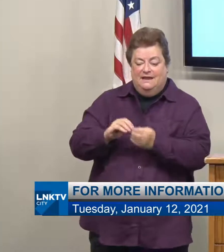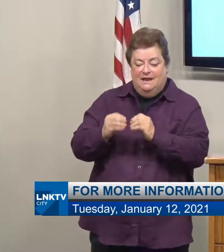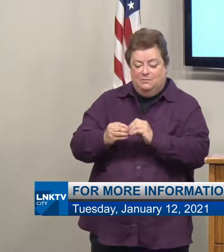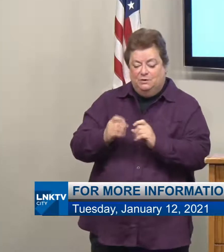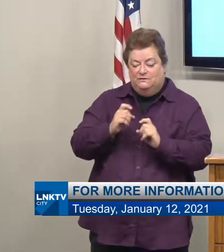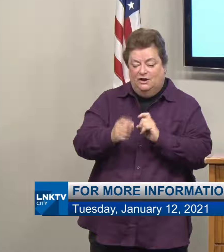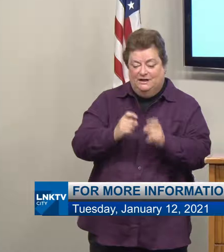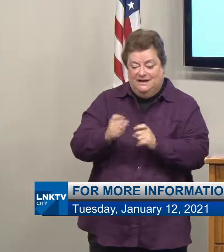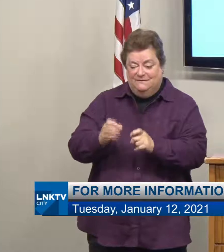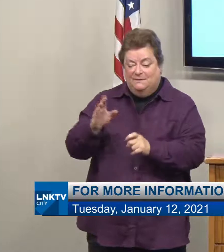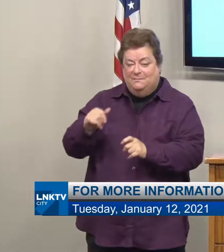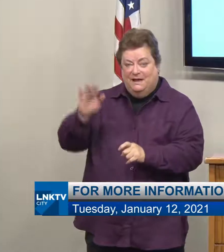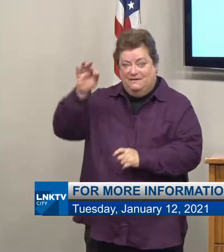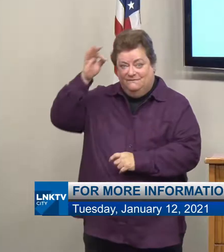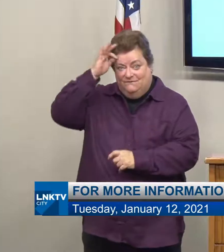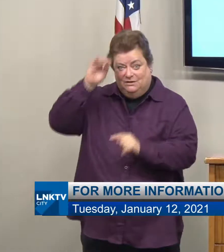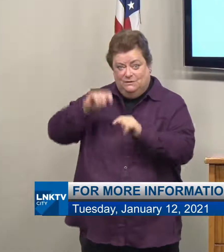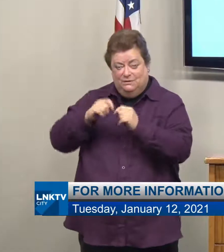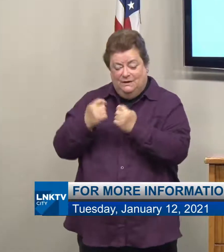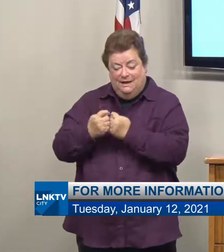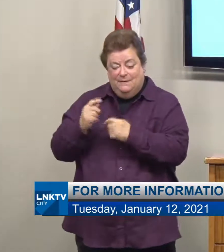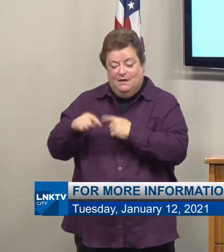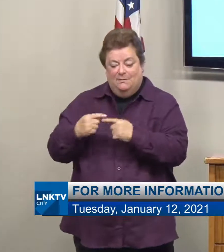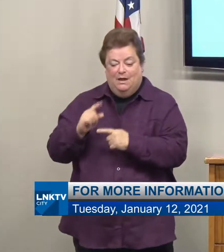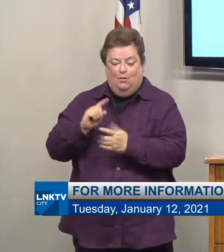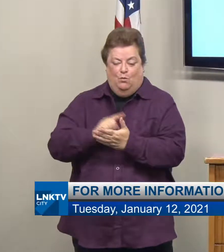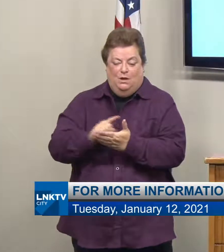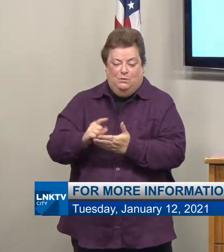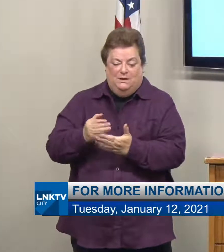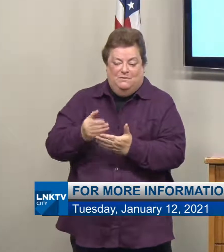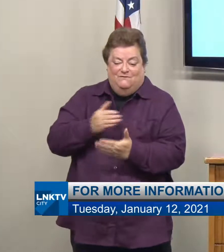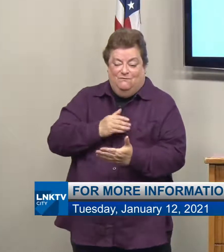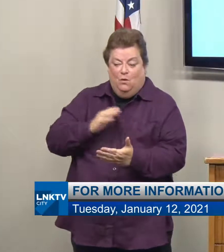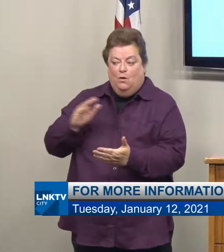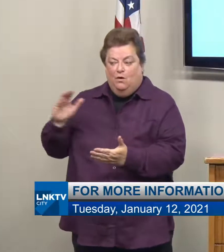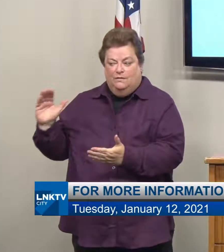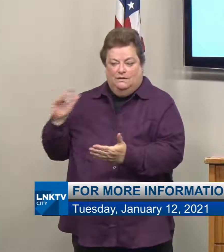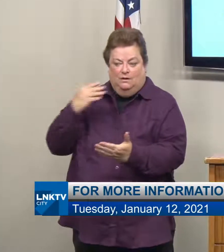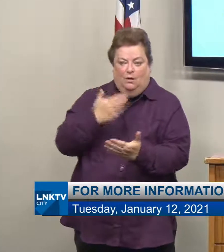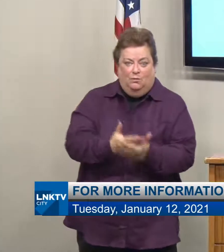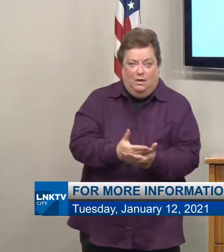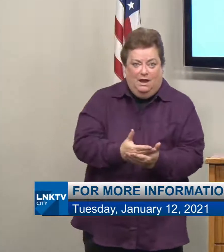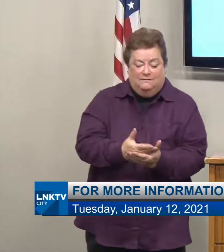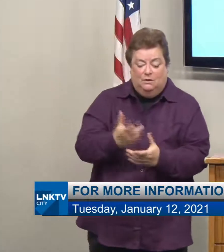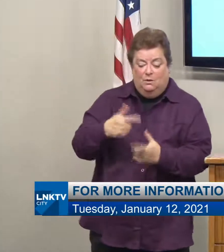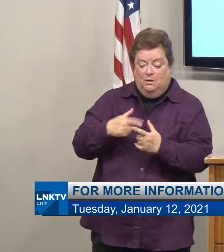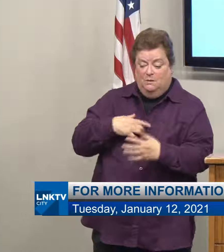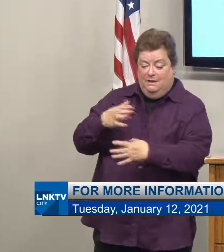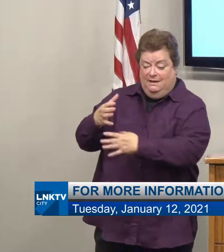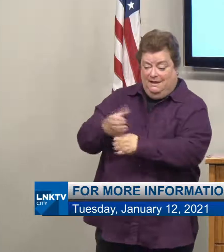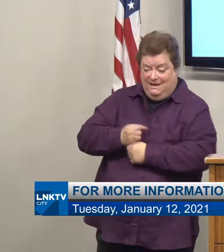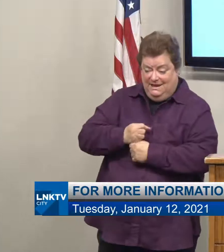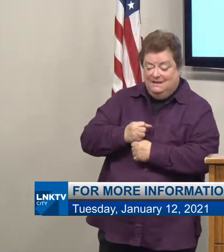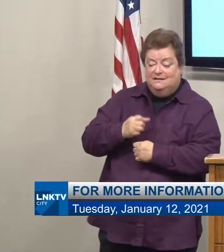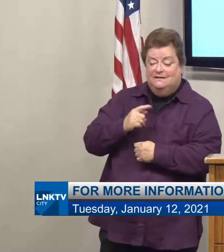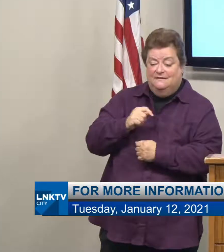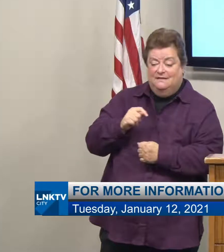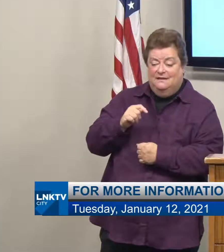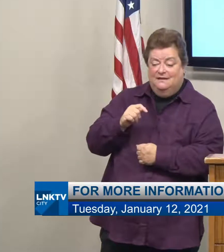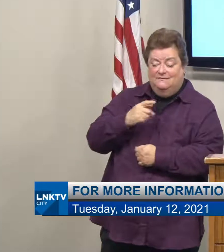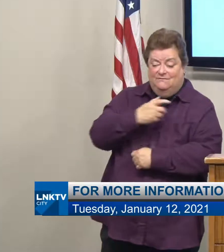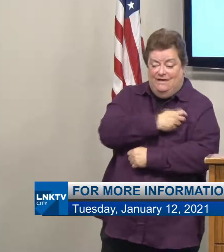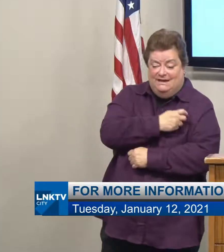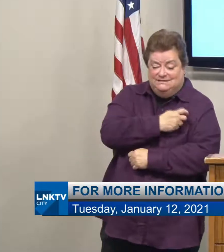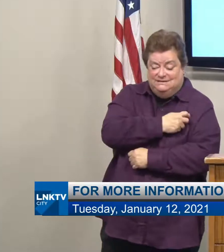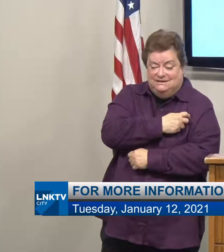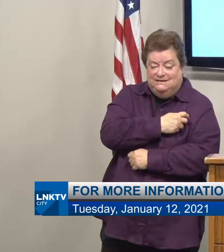federal team about 1 week before vaccine arrives. Once the state receives the allocations from the federal government, it starts to